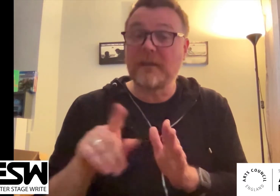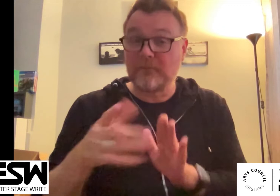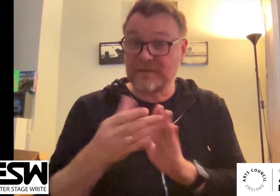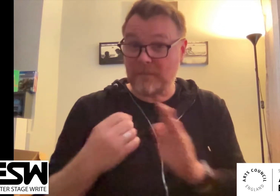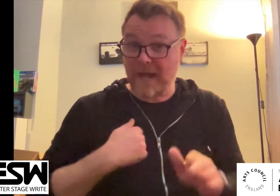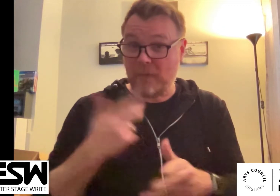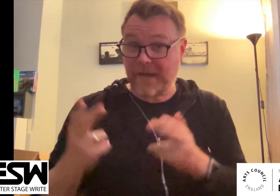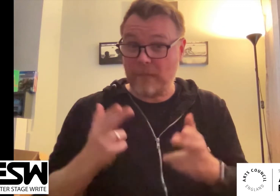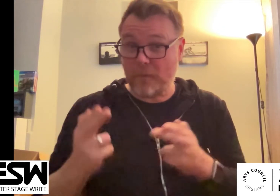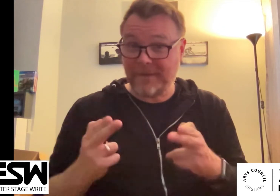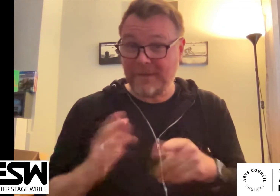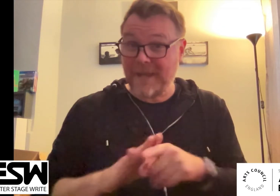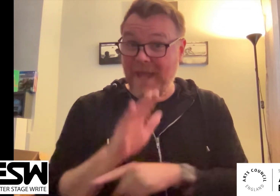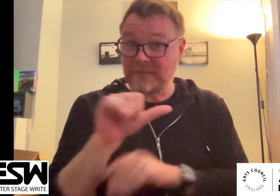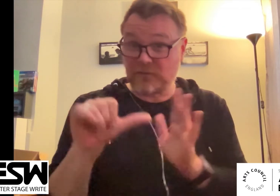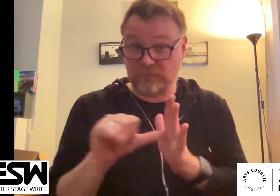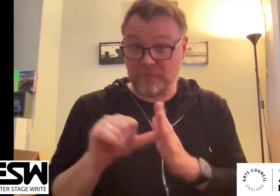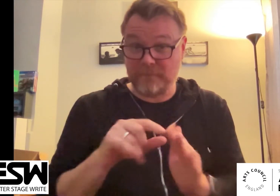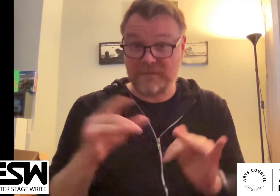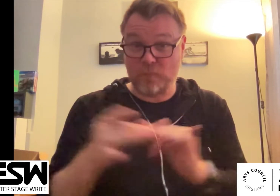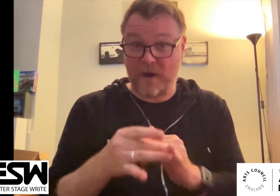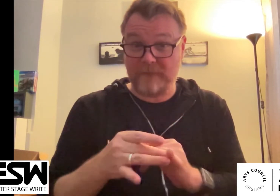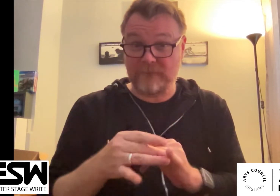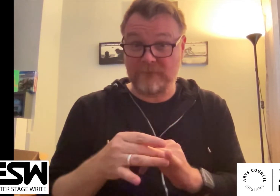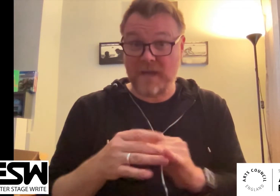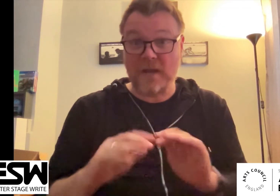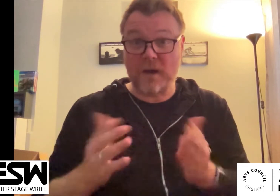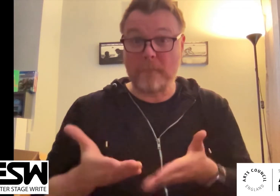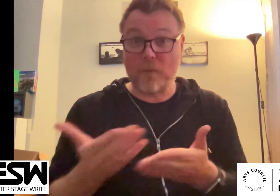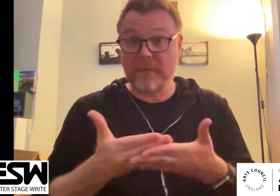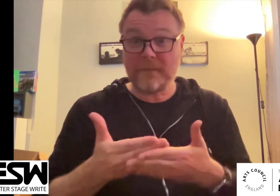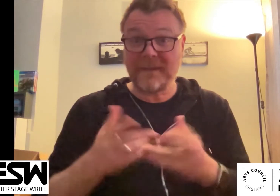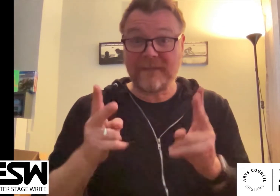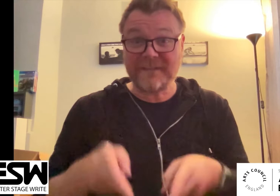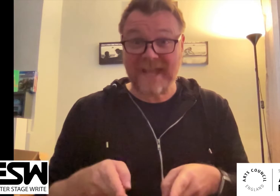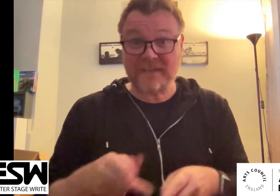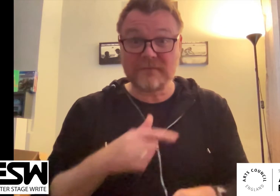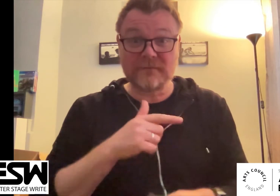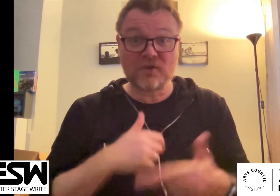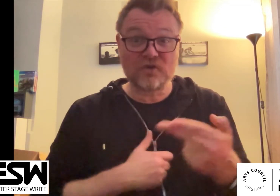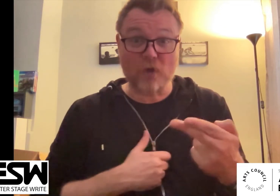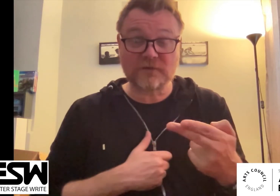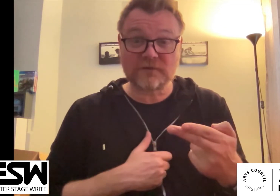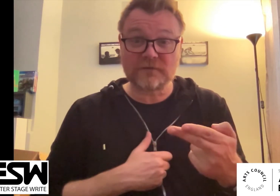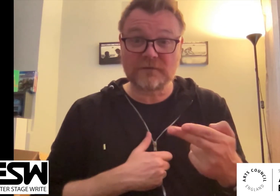So we're using the example of our cowboy film. The external problems are that his wife and unborn child are dead, shot dead.